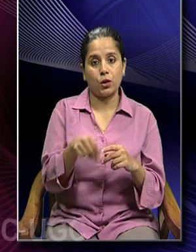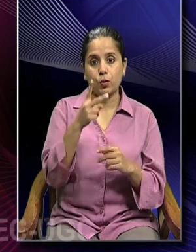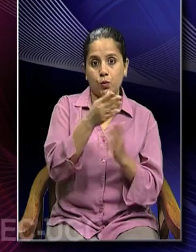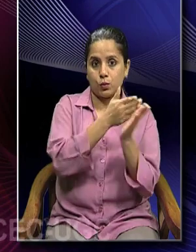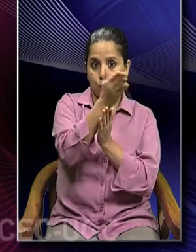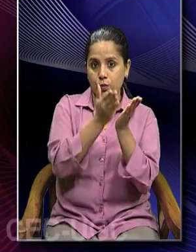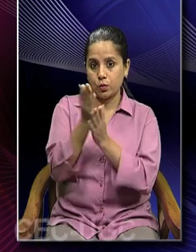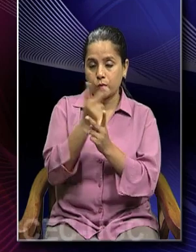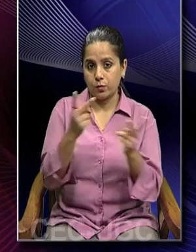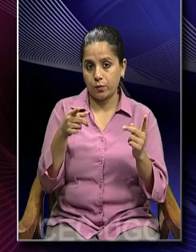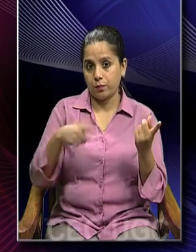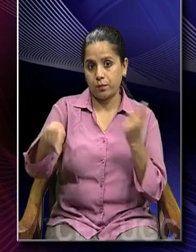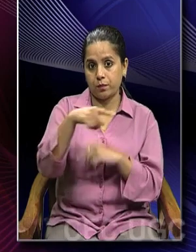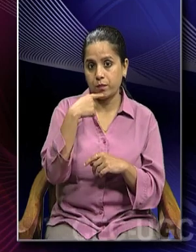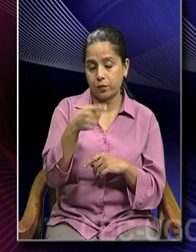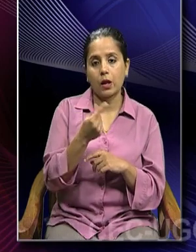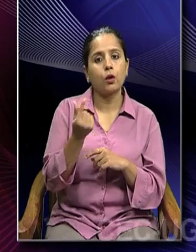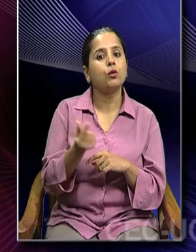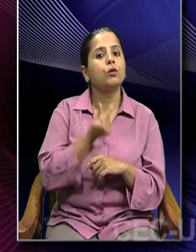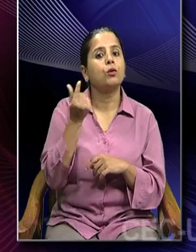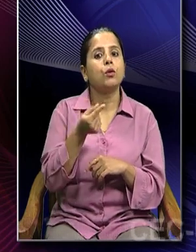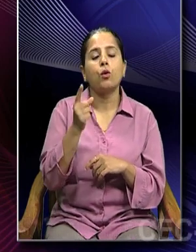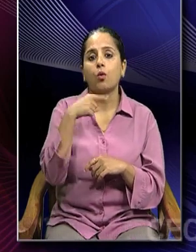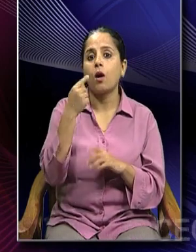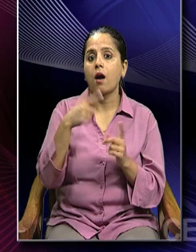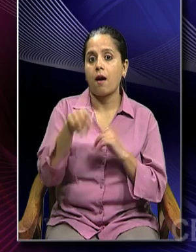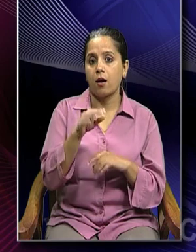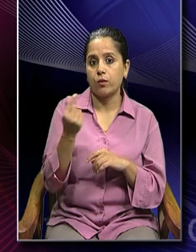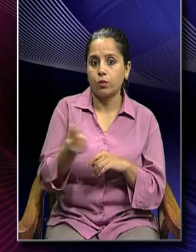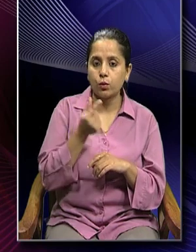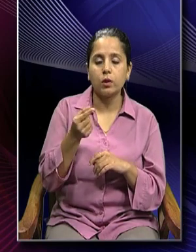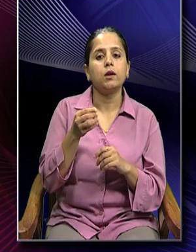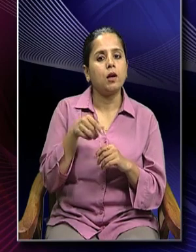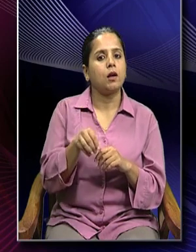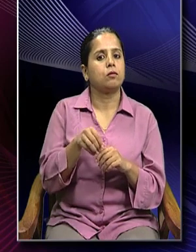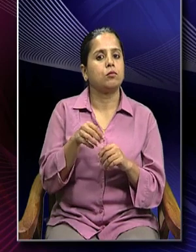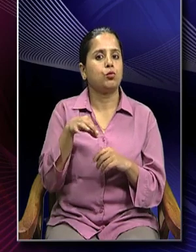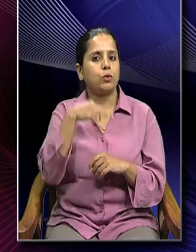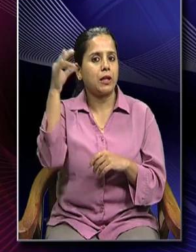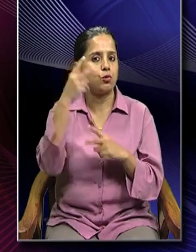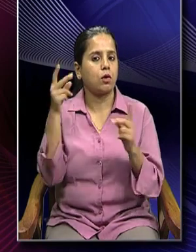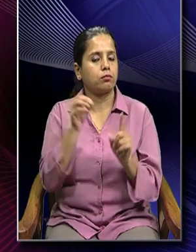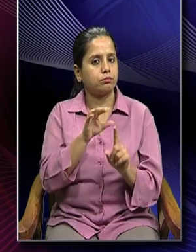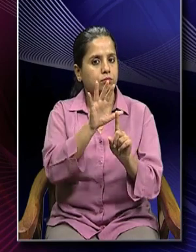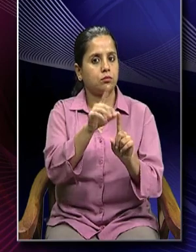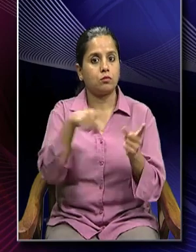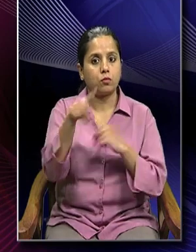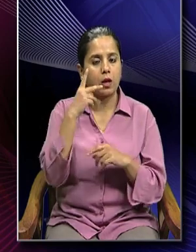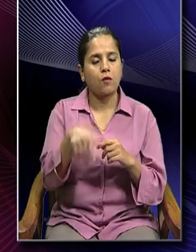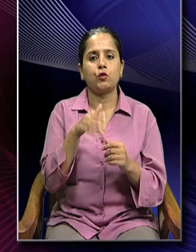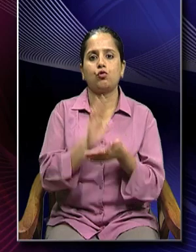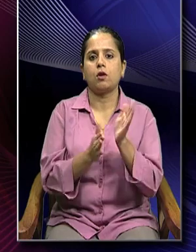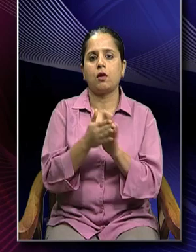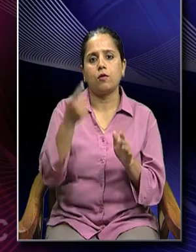authors to use this, who have used this spiritual approach, and presents it as a challenge for